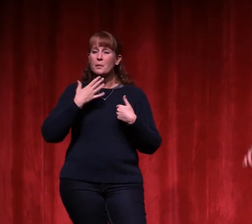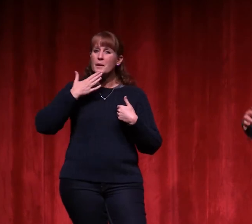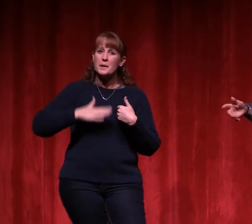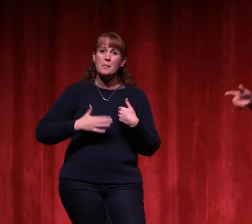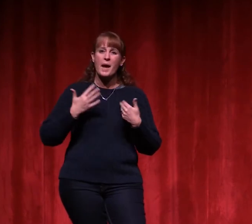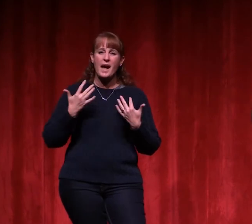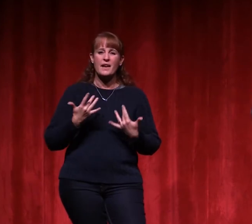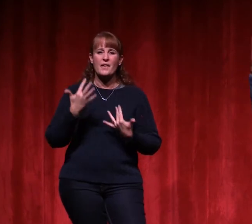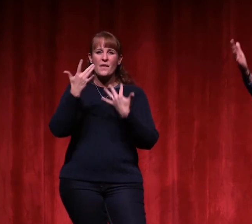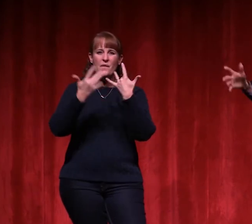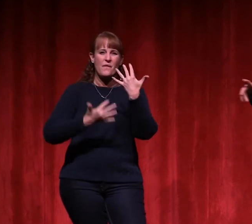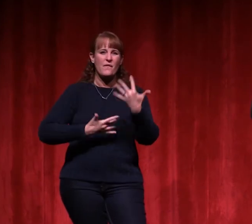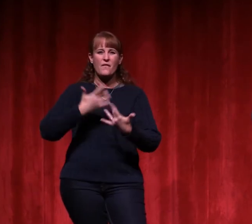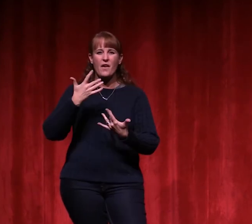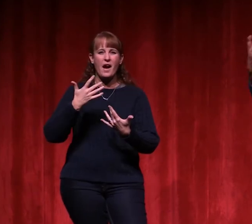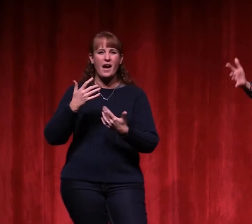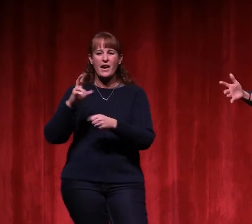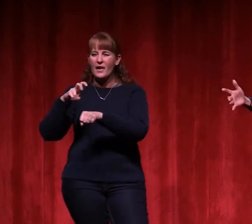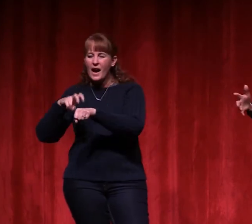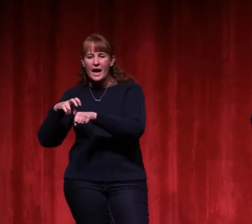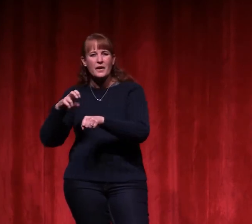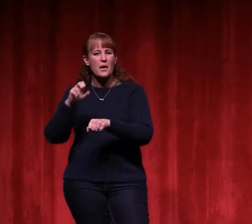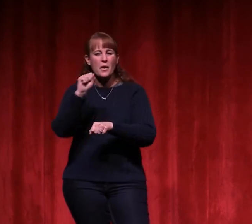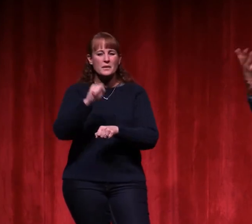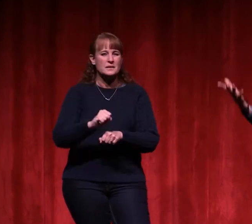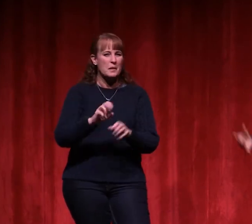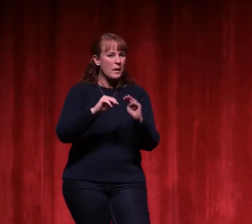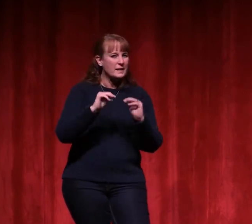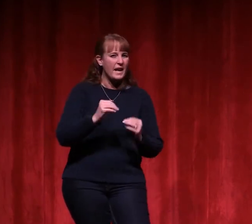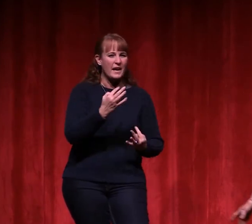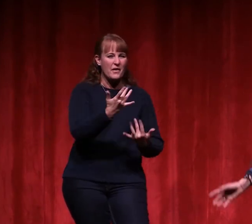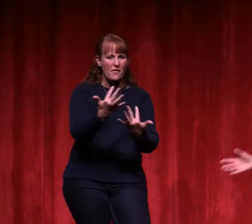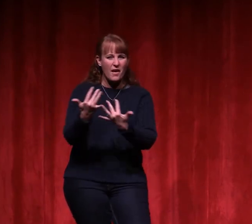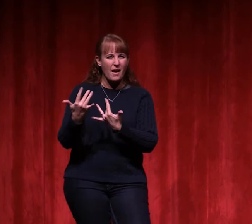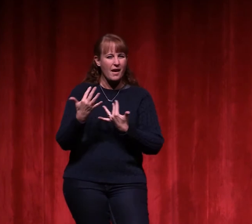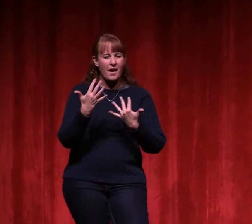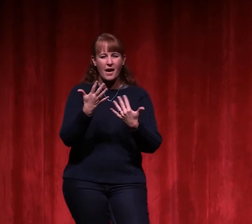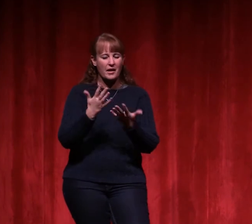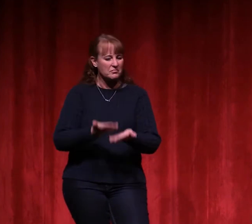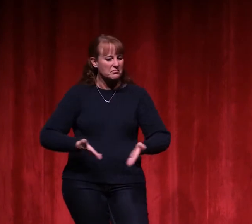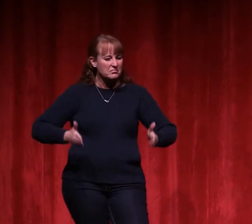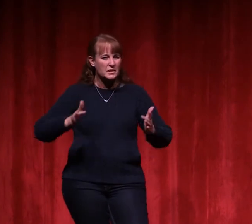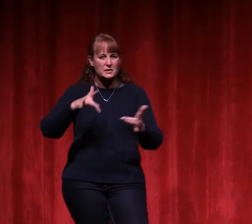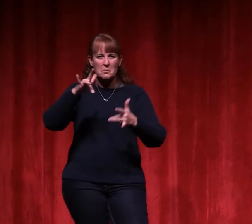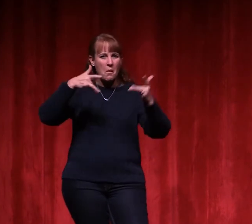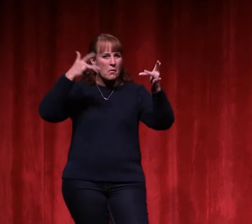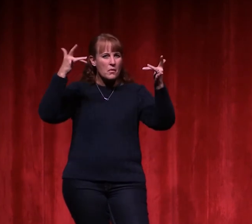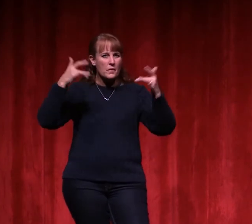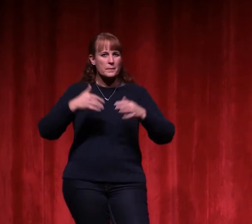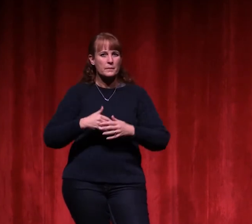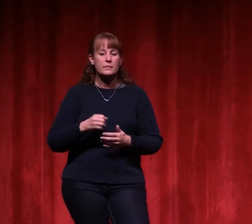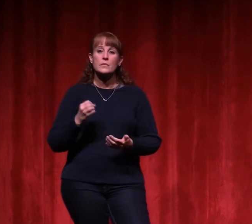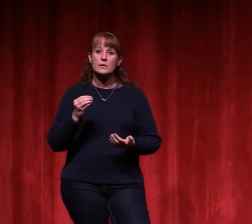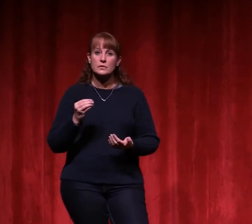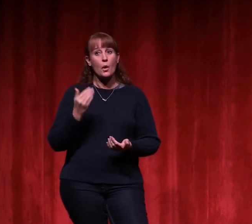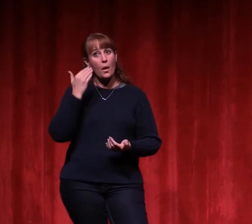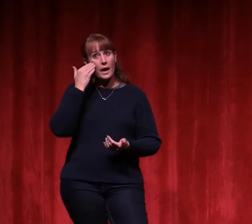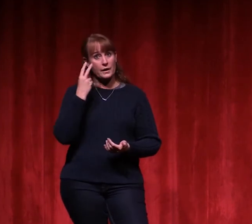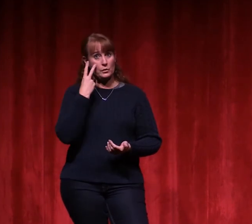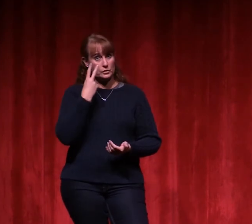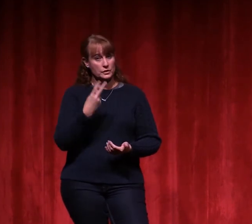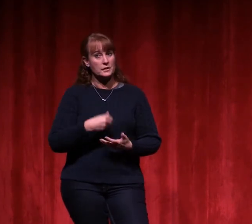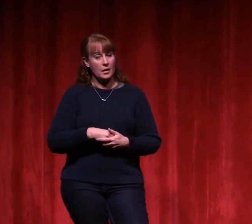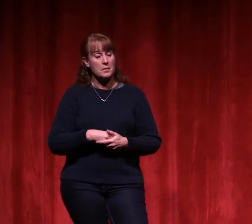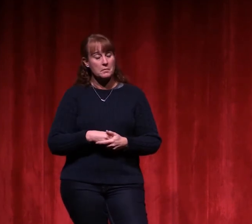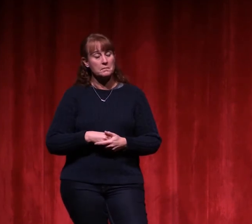bad fire season with Idaho on fire and southern Montana, and the valley was full of smoke. So I knew she saw